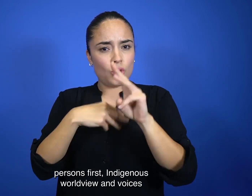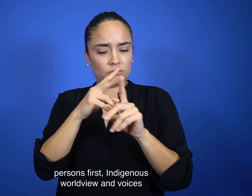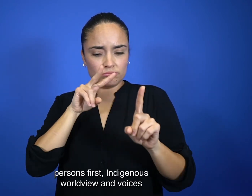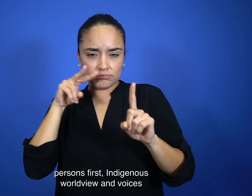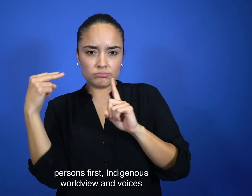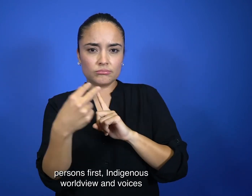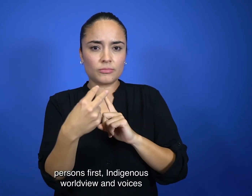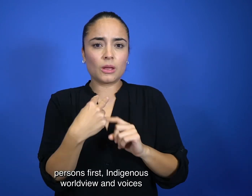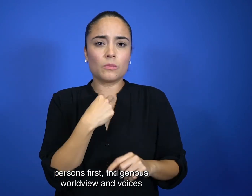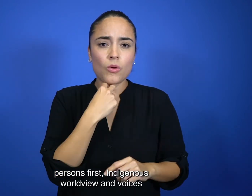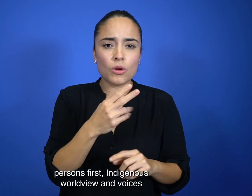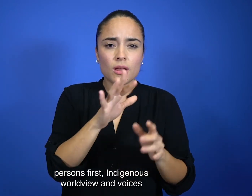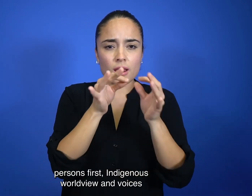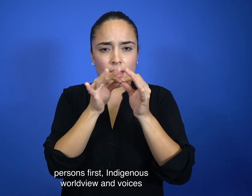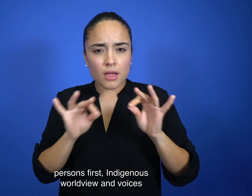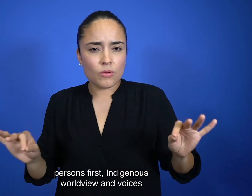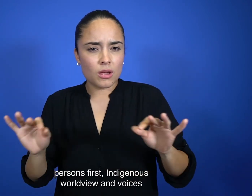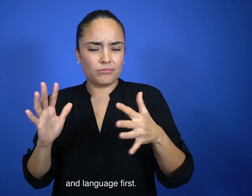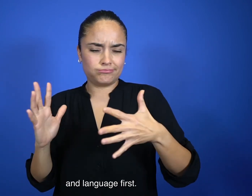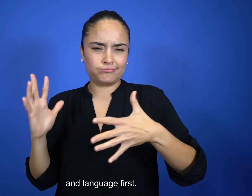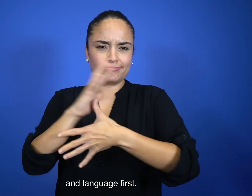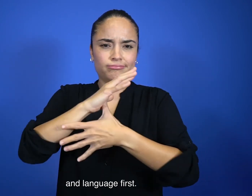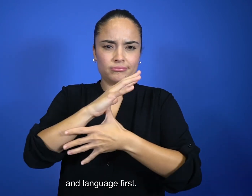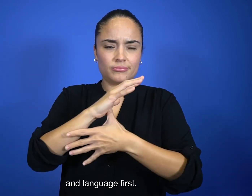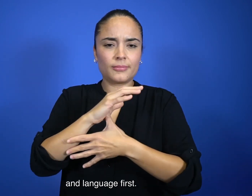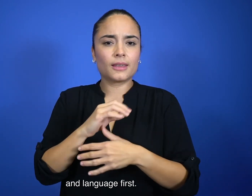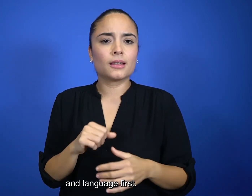Indigenous worldview and voices and language first.